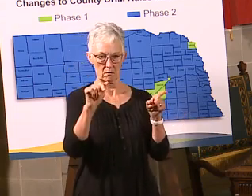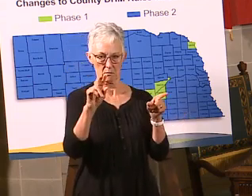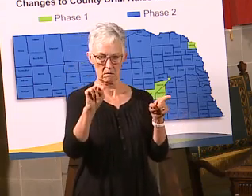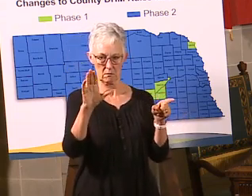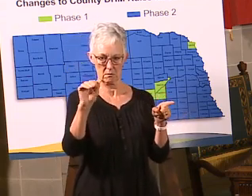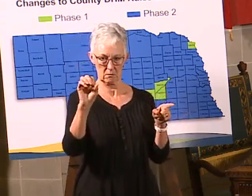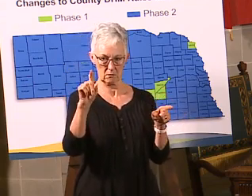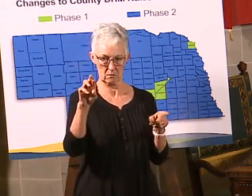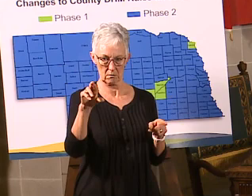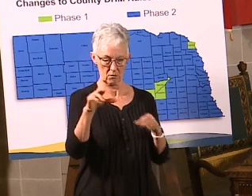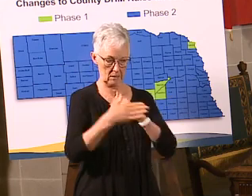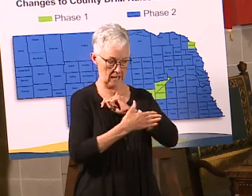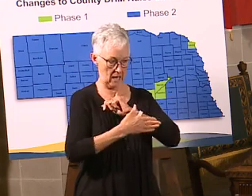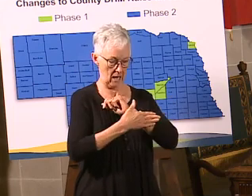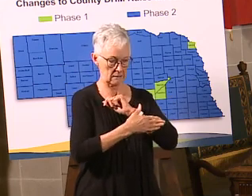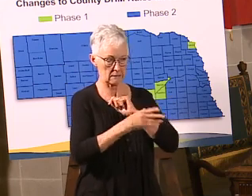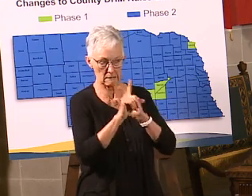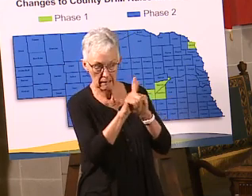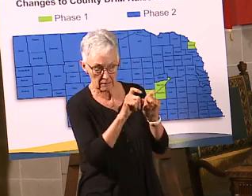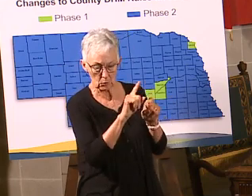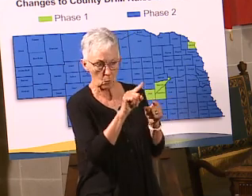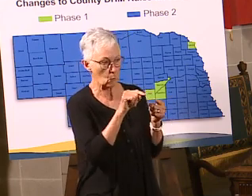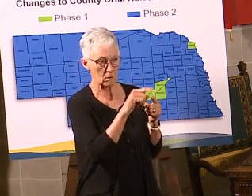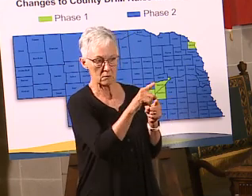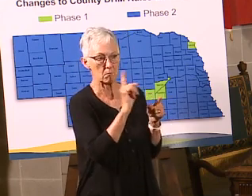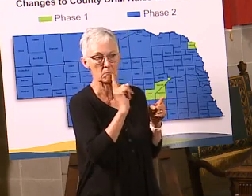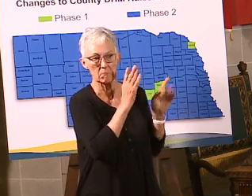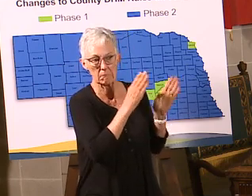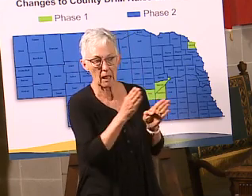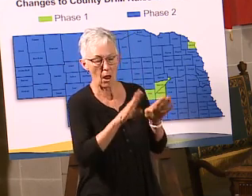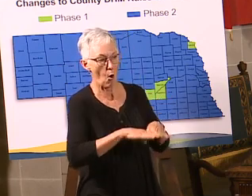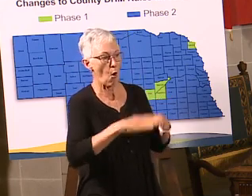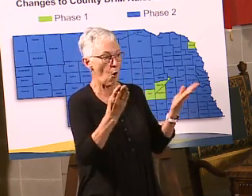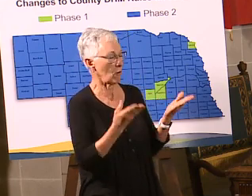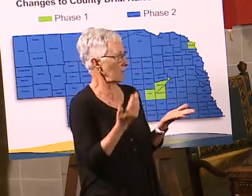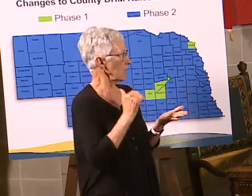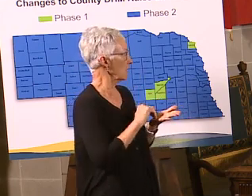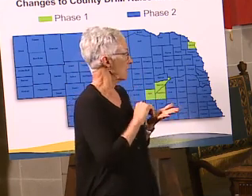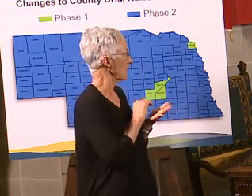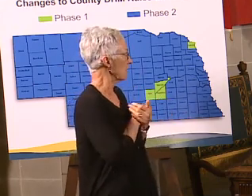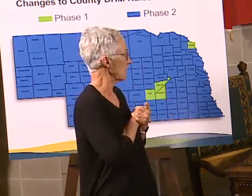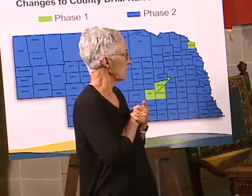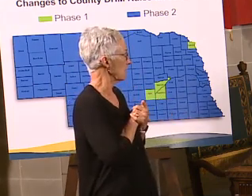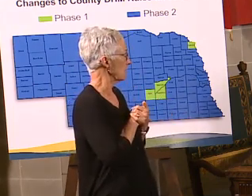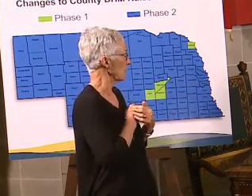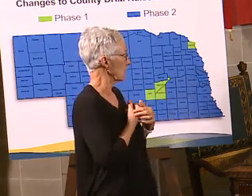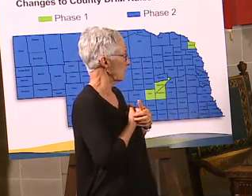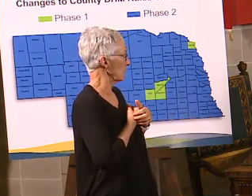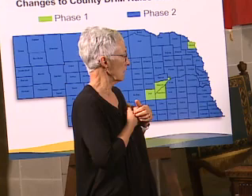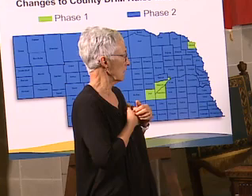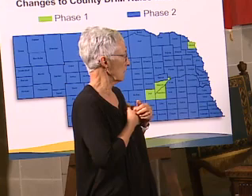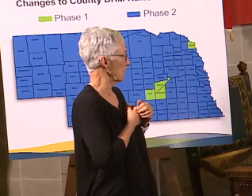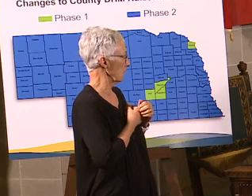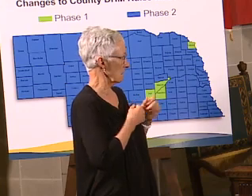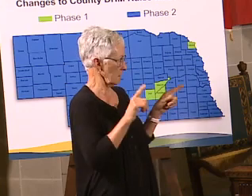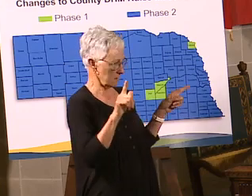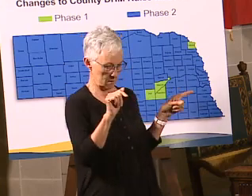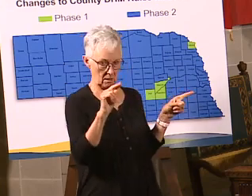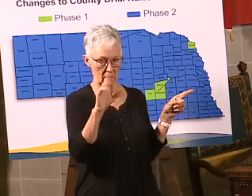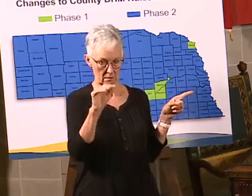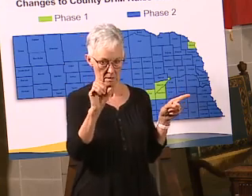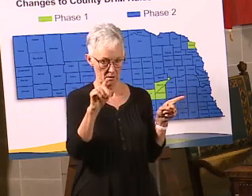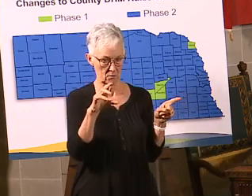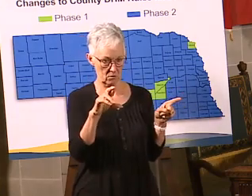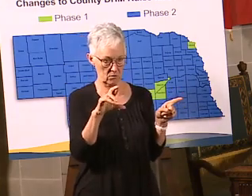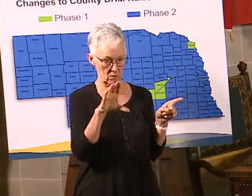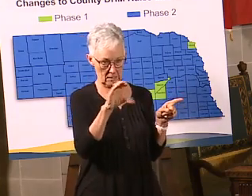what date they plan to reopen their facilities so that we can start providing services there. So Rhonda, just so we're clear, Lancaster County is closed, is that correct? That is